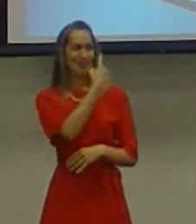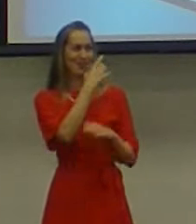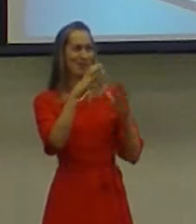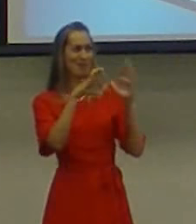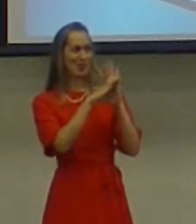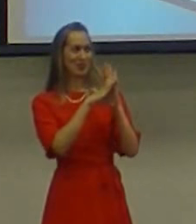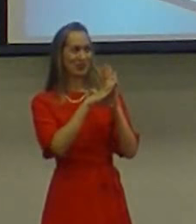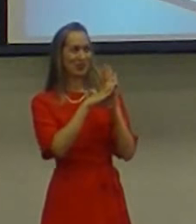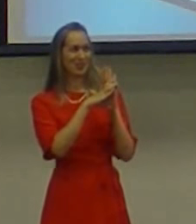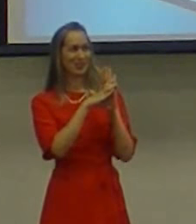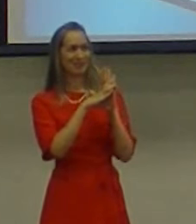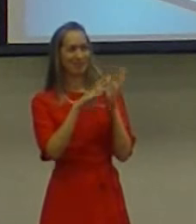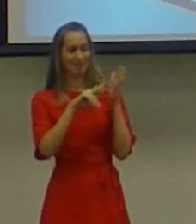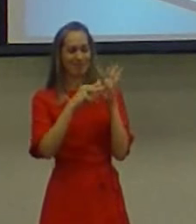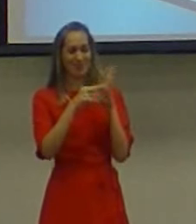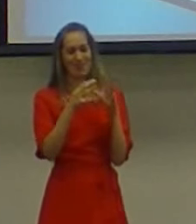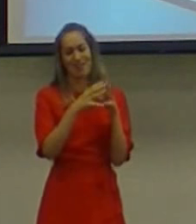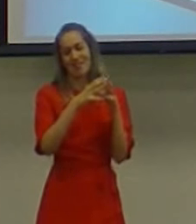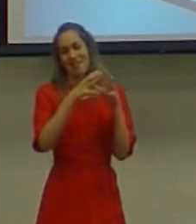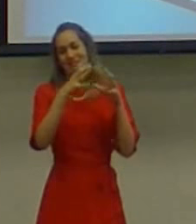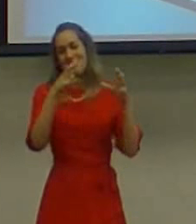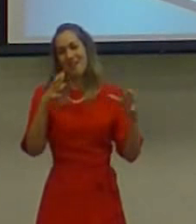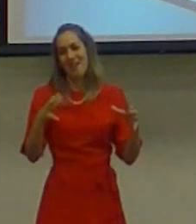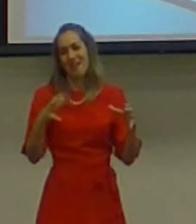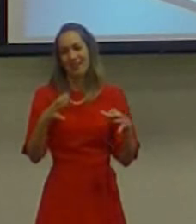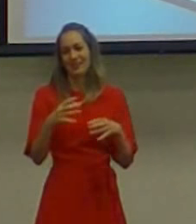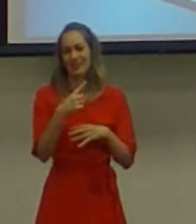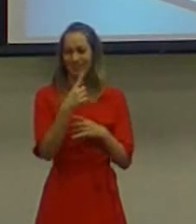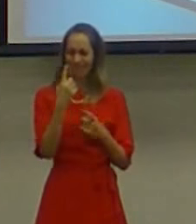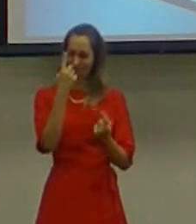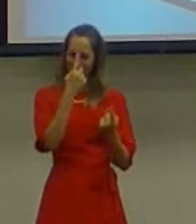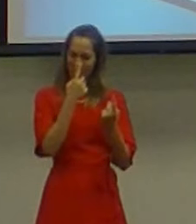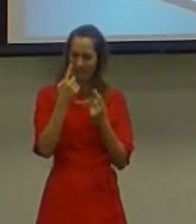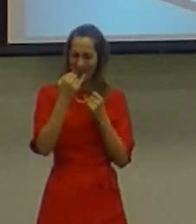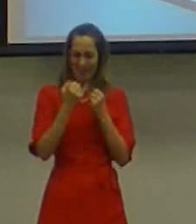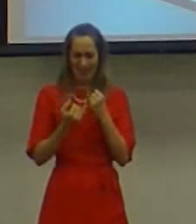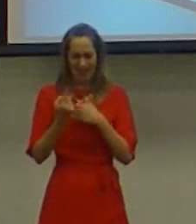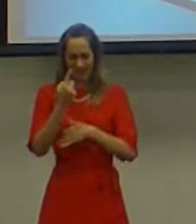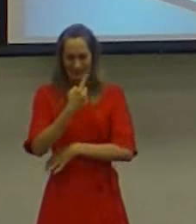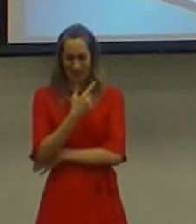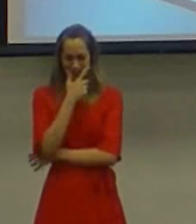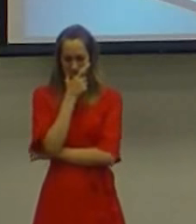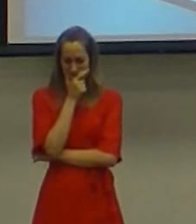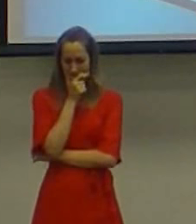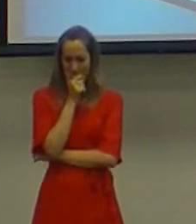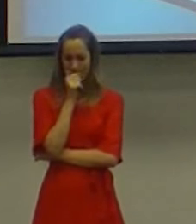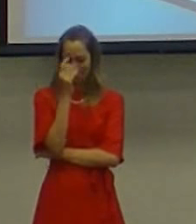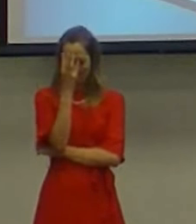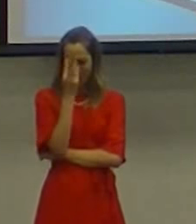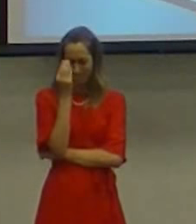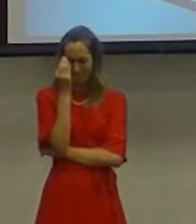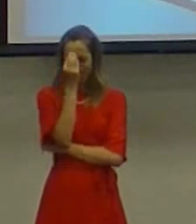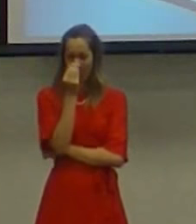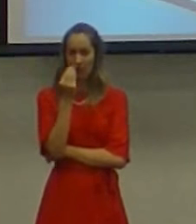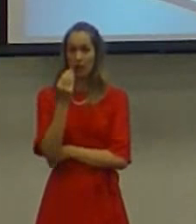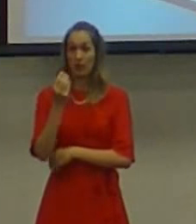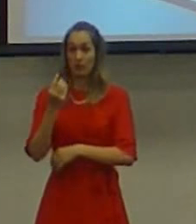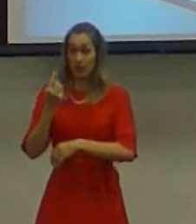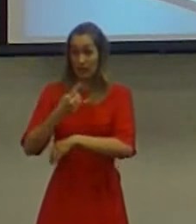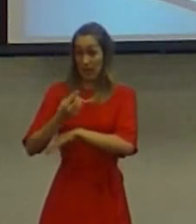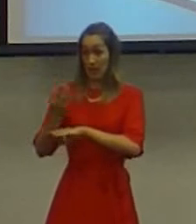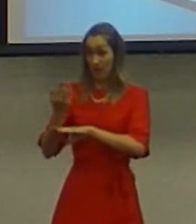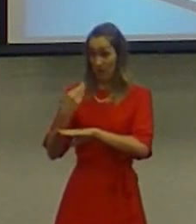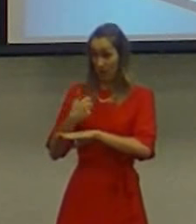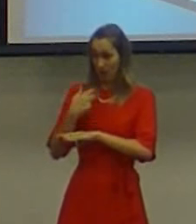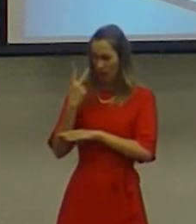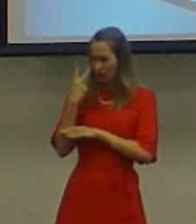me. She's out reflecting on her last day, and I think the day before, I saw her in a moment, and she was